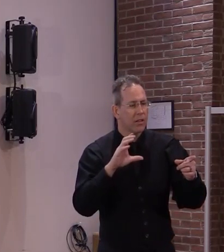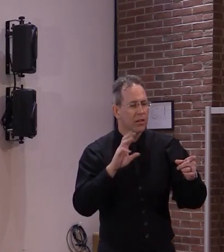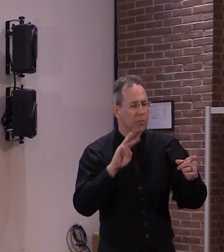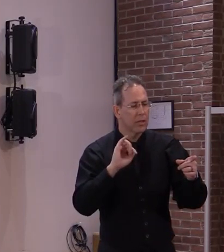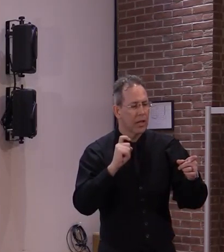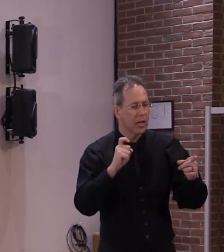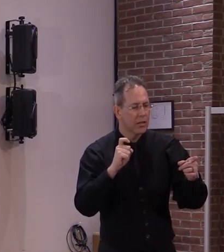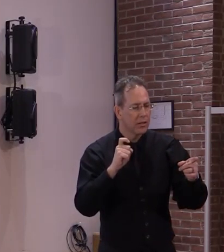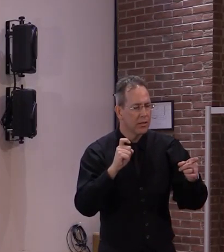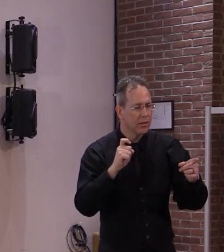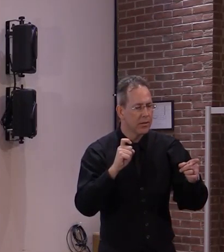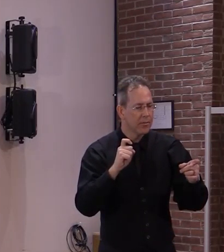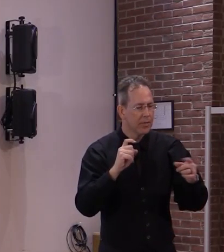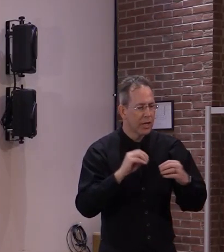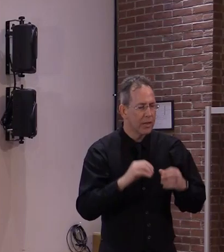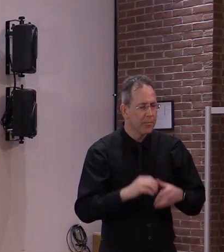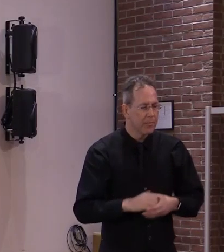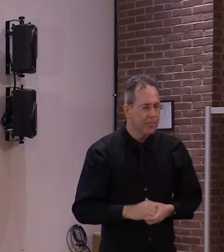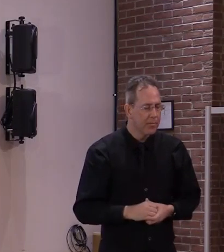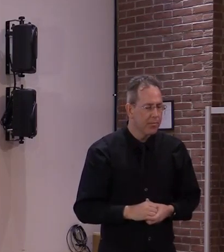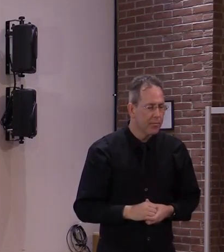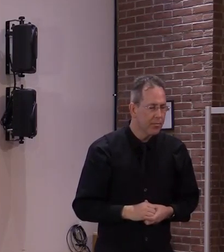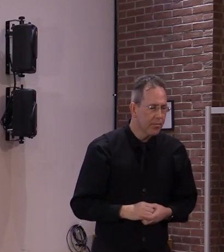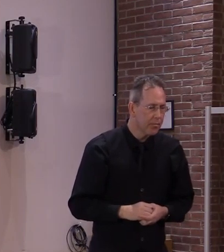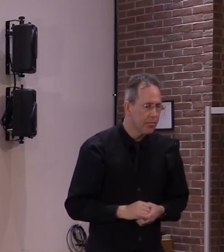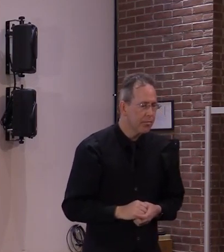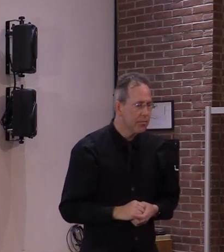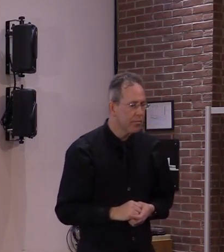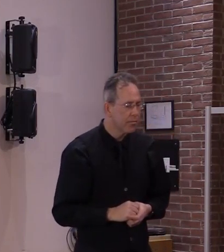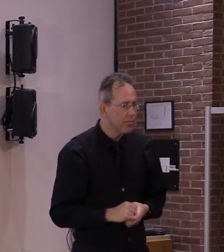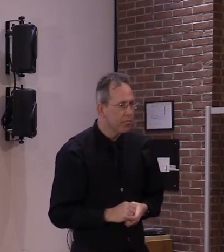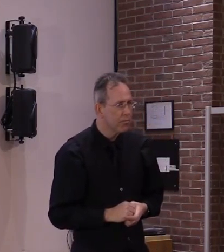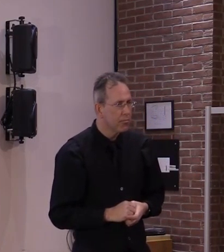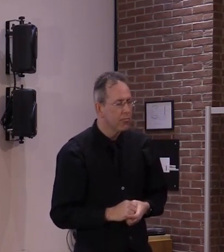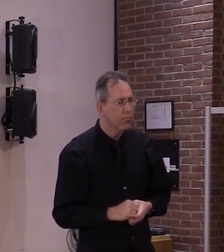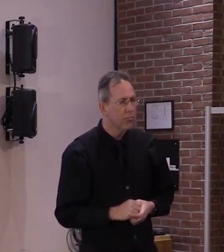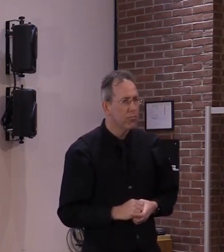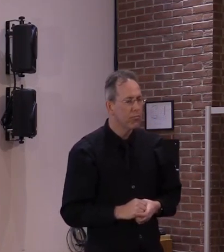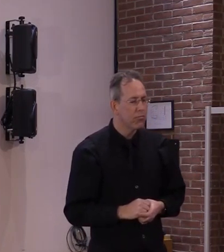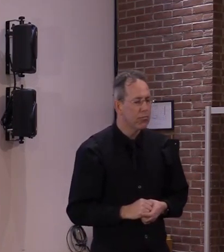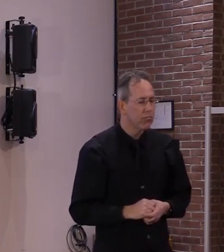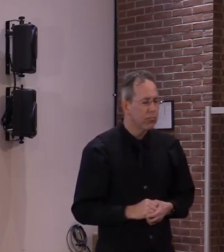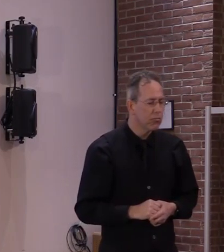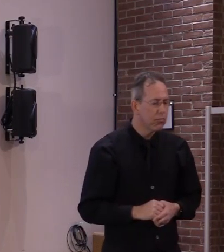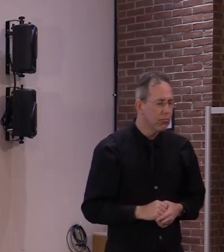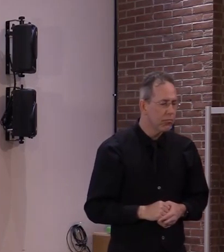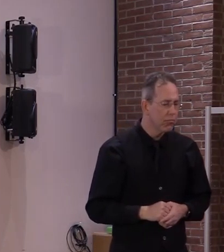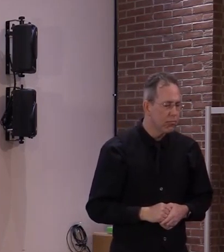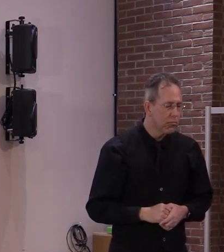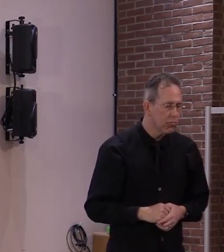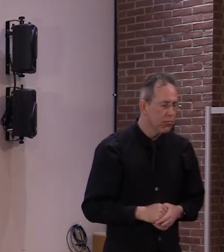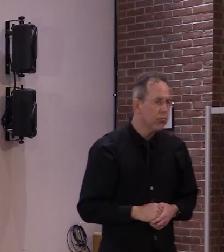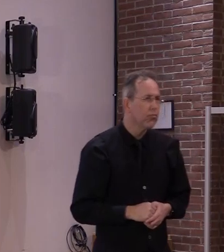see from that age banding until you open up to 65 plus?